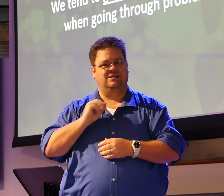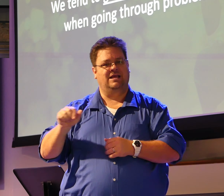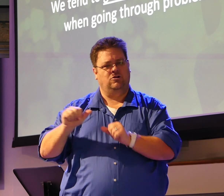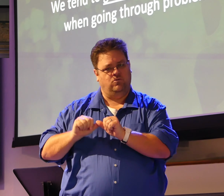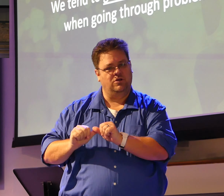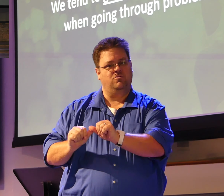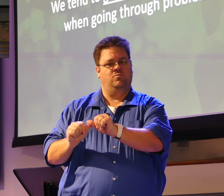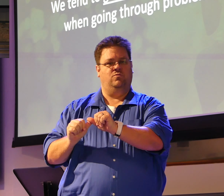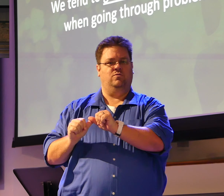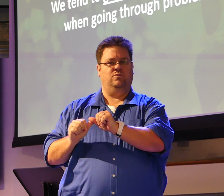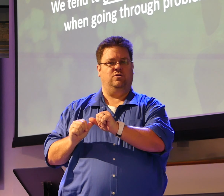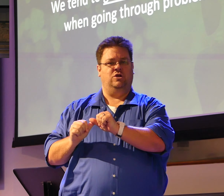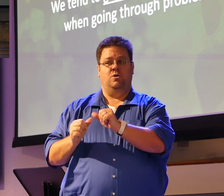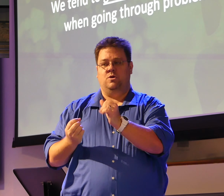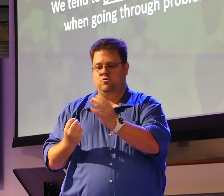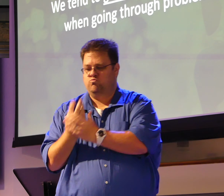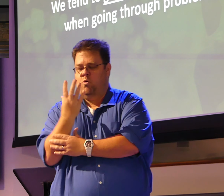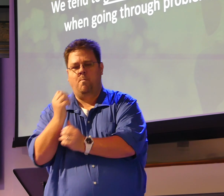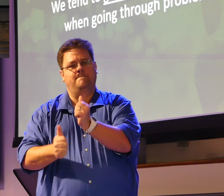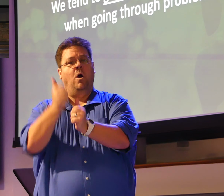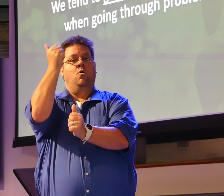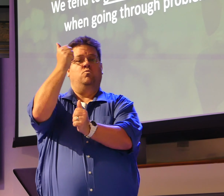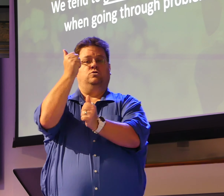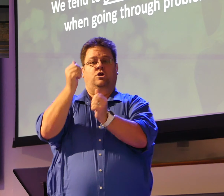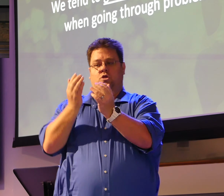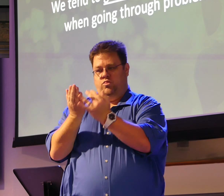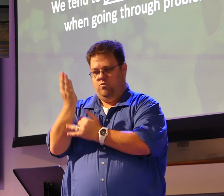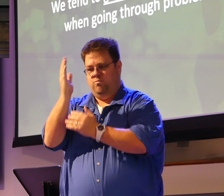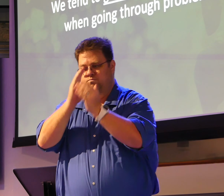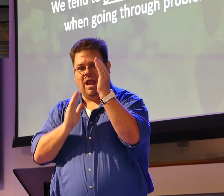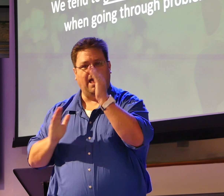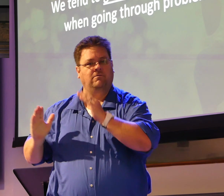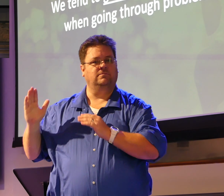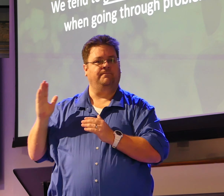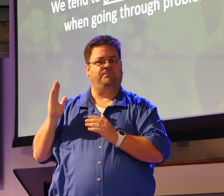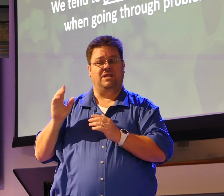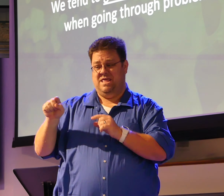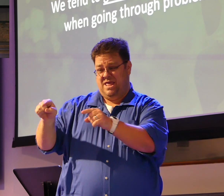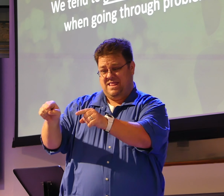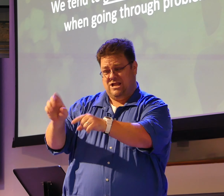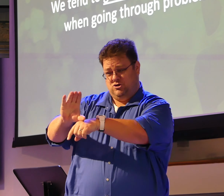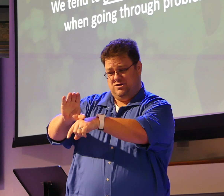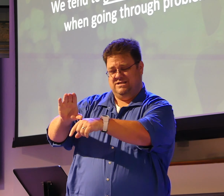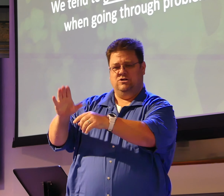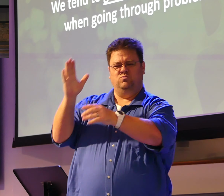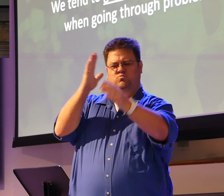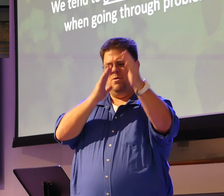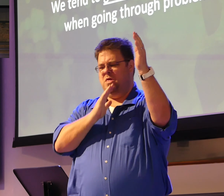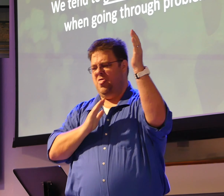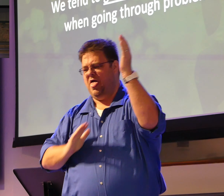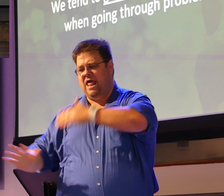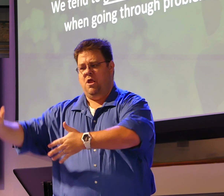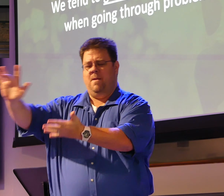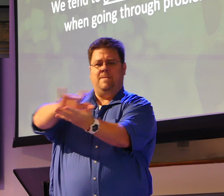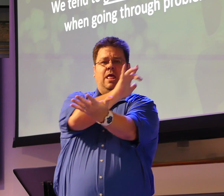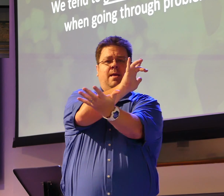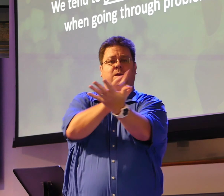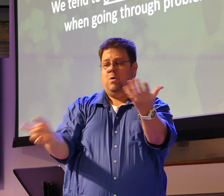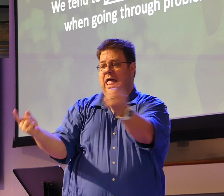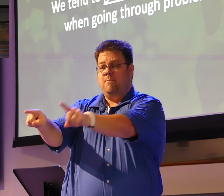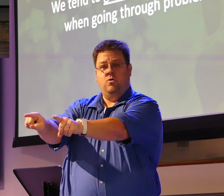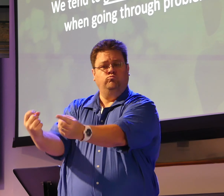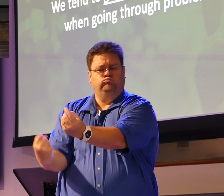we tend to grow the most when we go through problems these people had tribulations persecutions and man